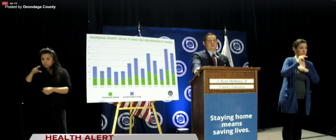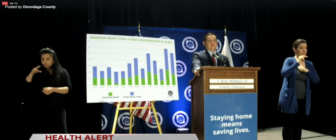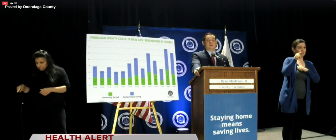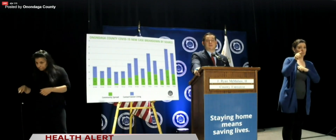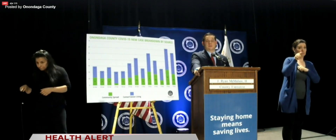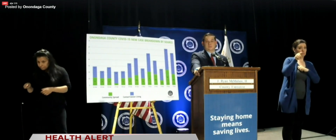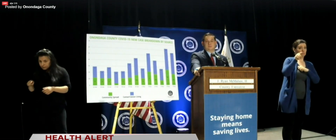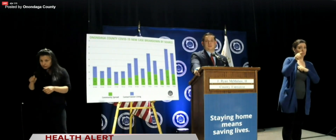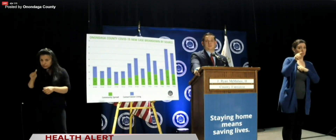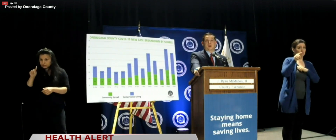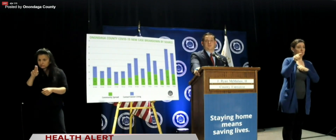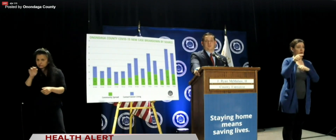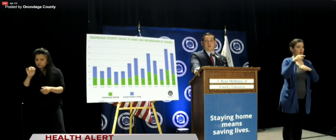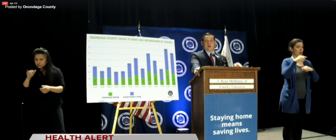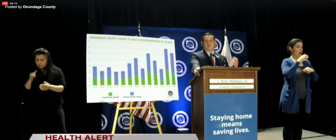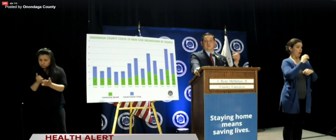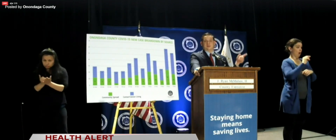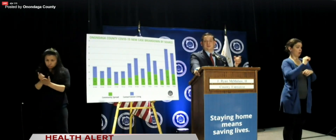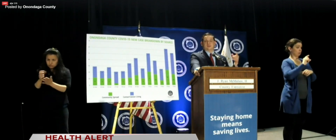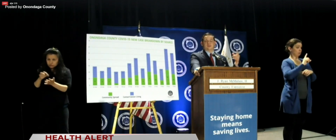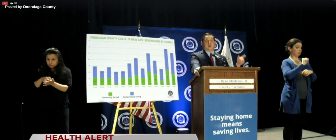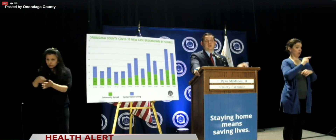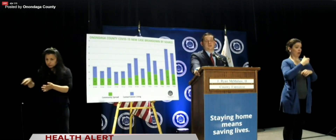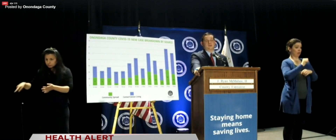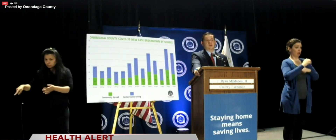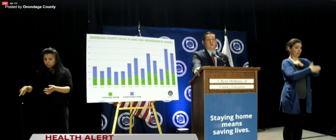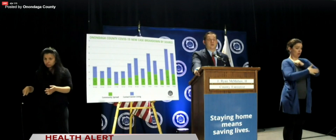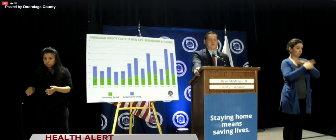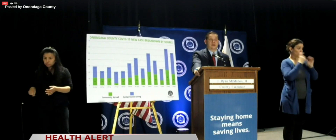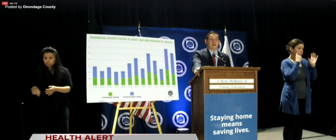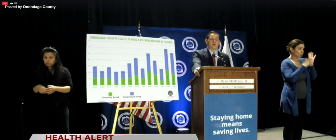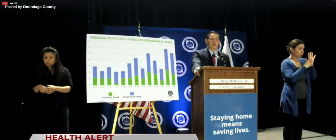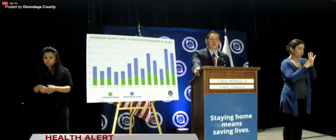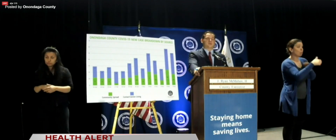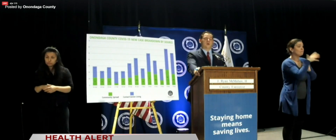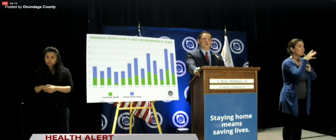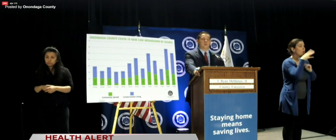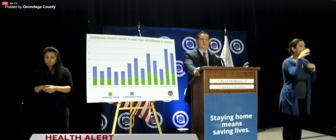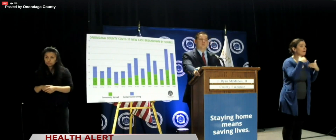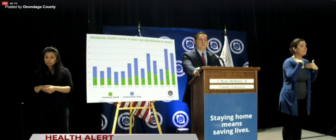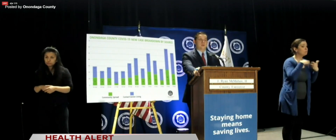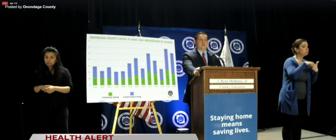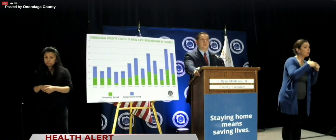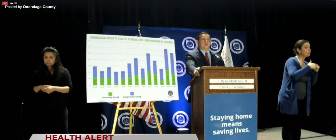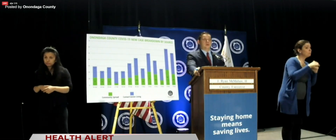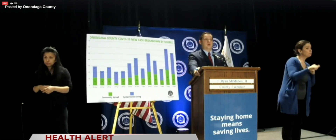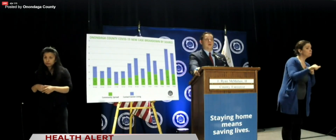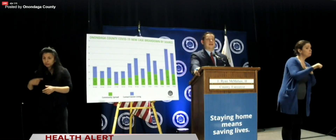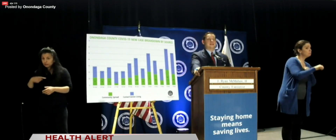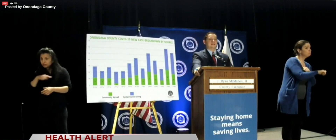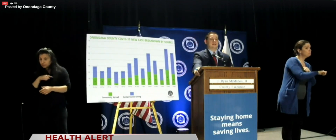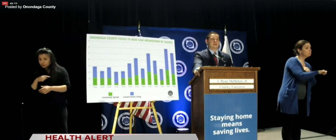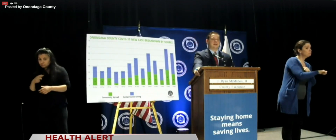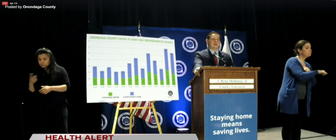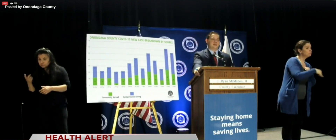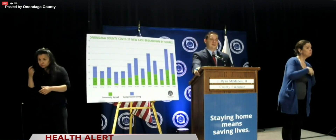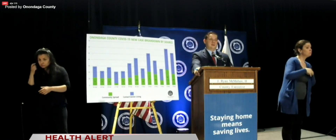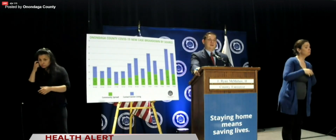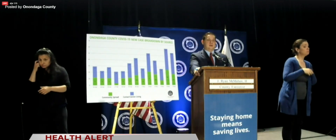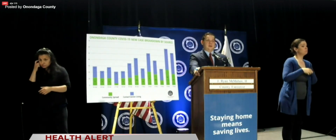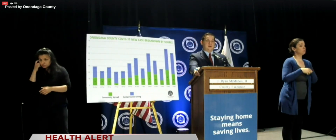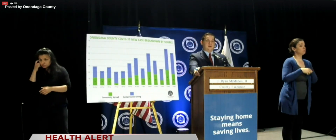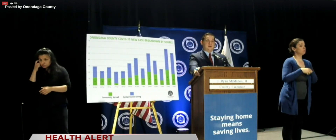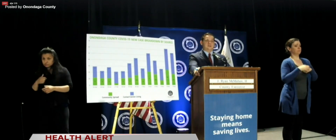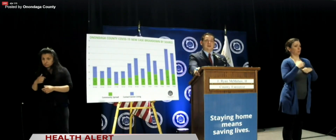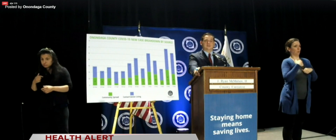business as part of proactive testing strategies. We have had there is no entity in